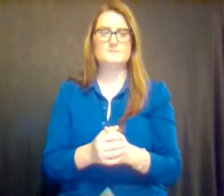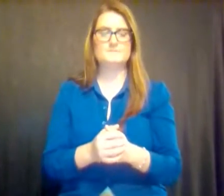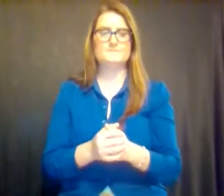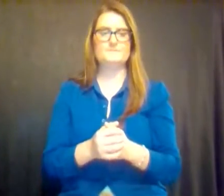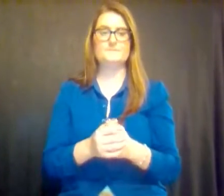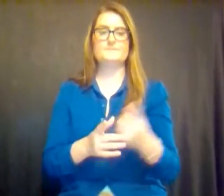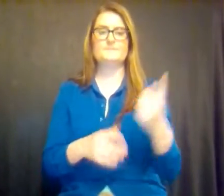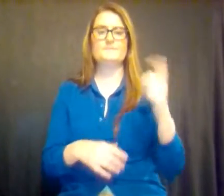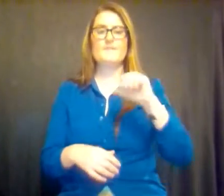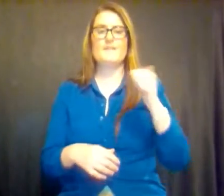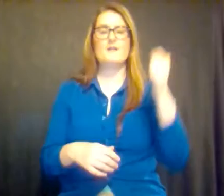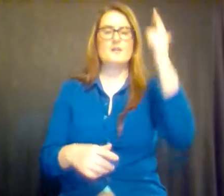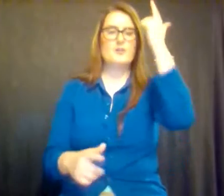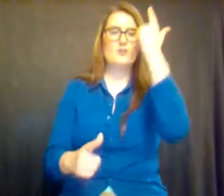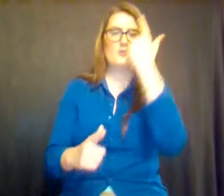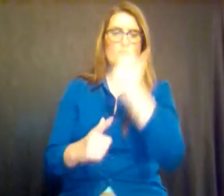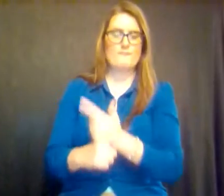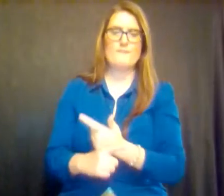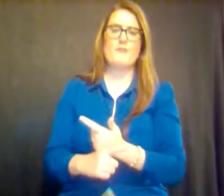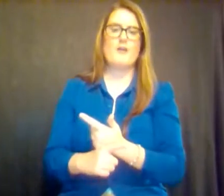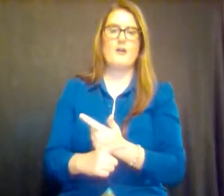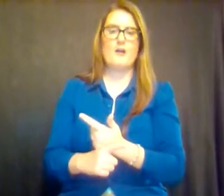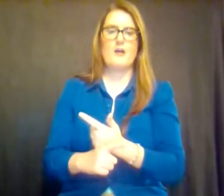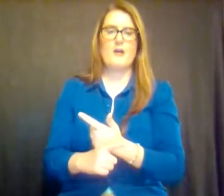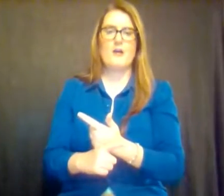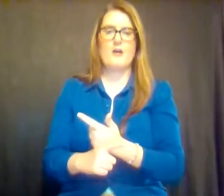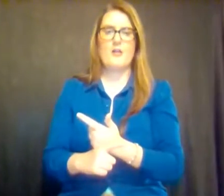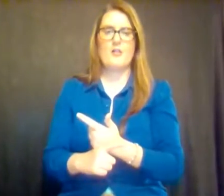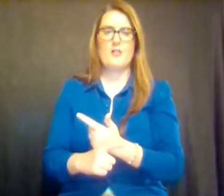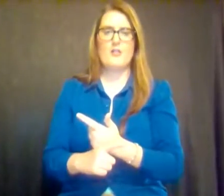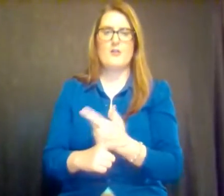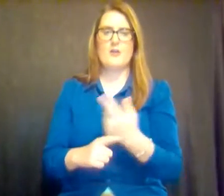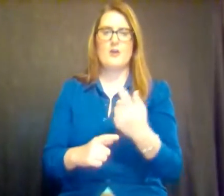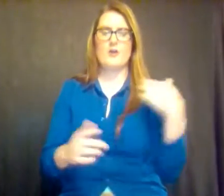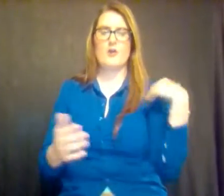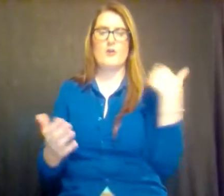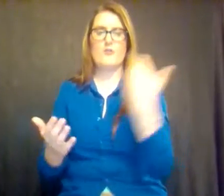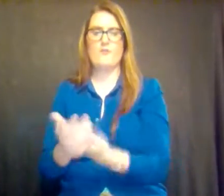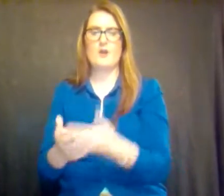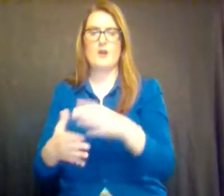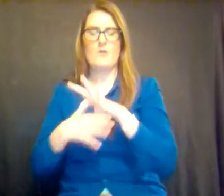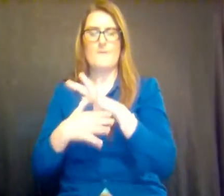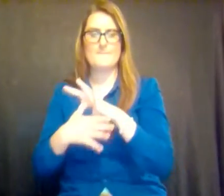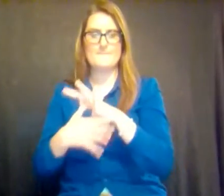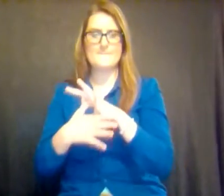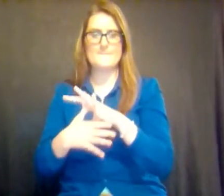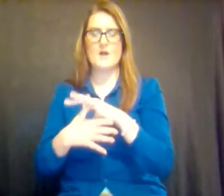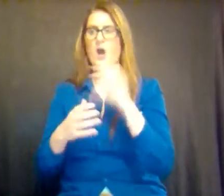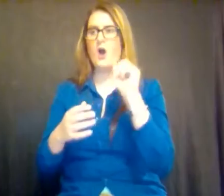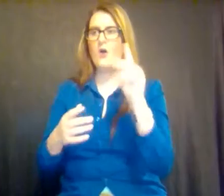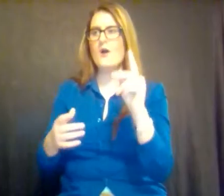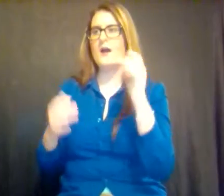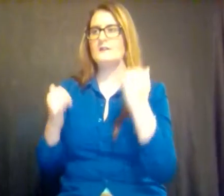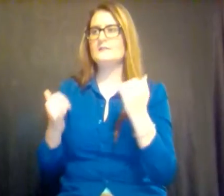blessing." The moment the poor old man heard the voice, his heart began to break. "Oh, my